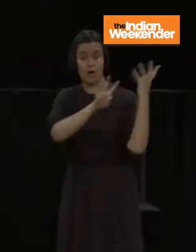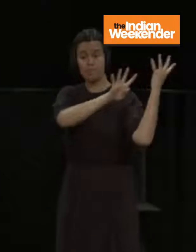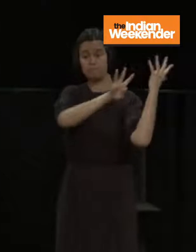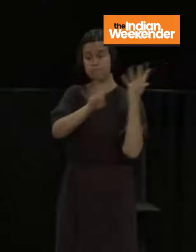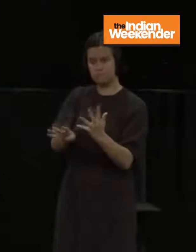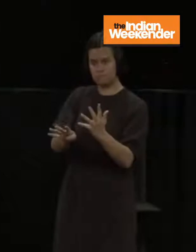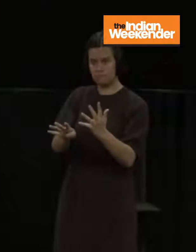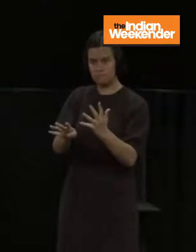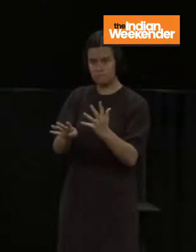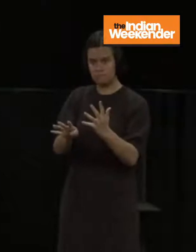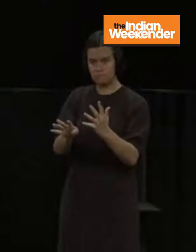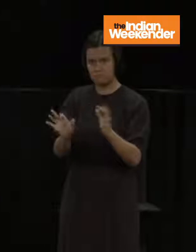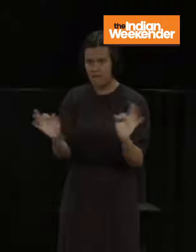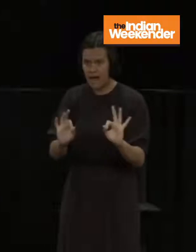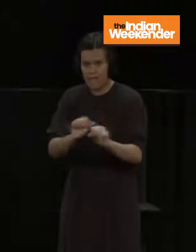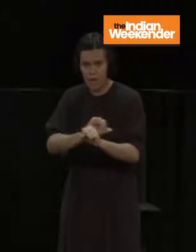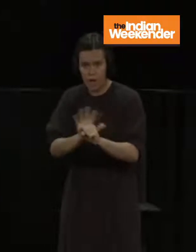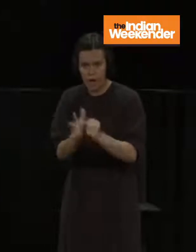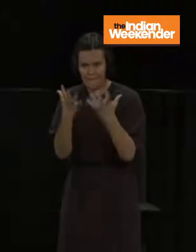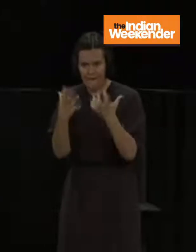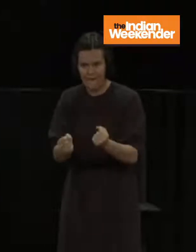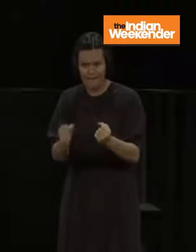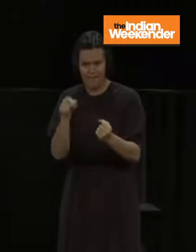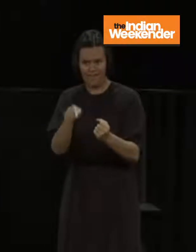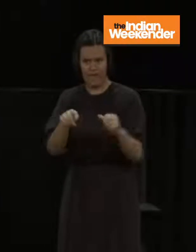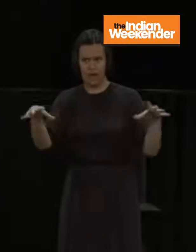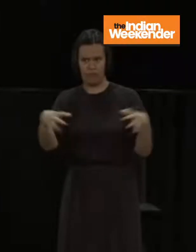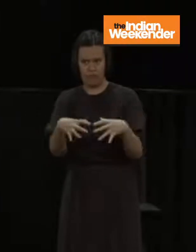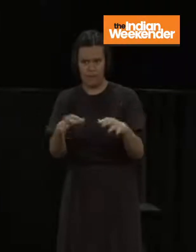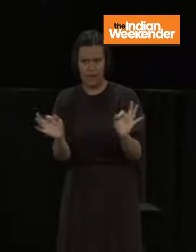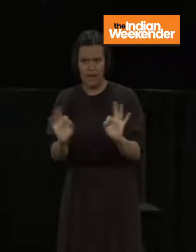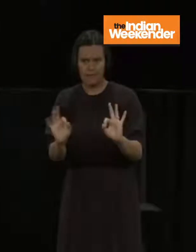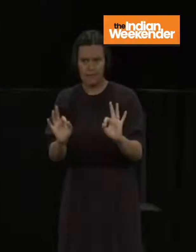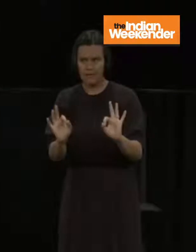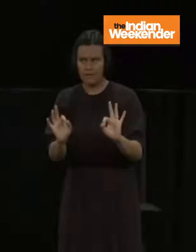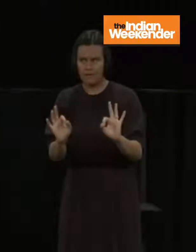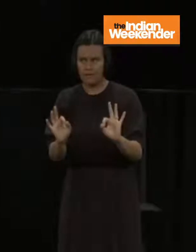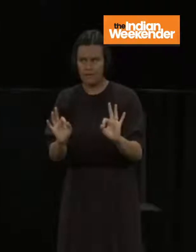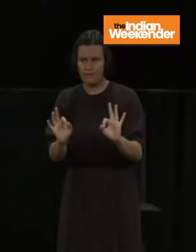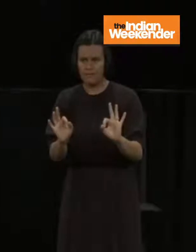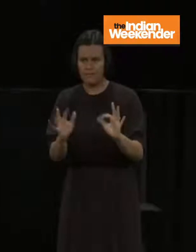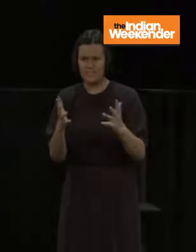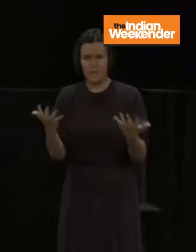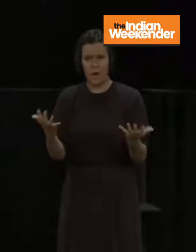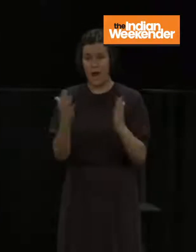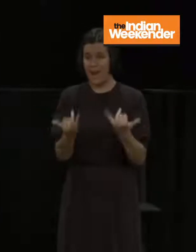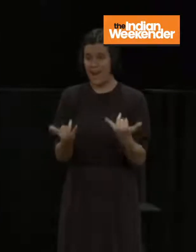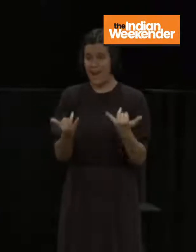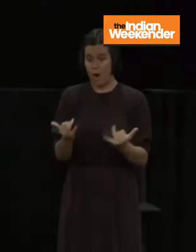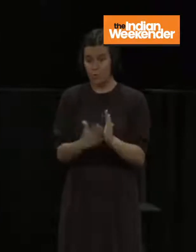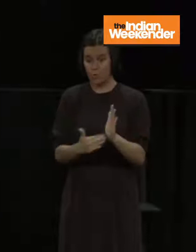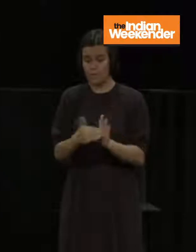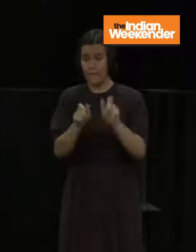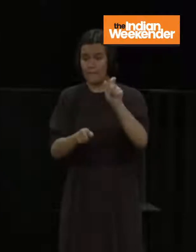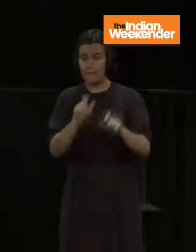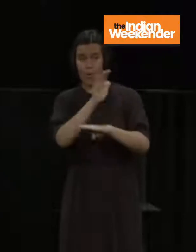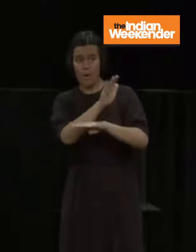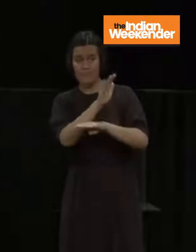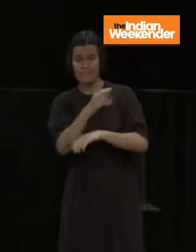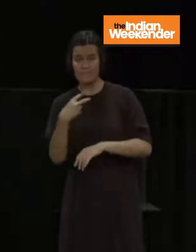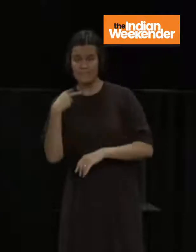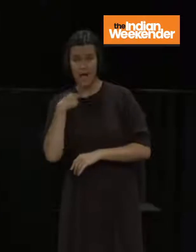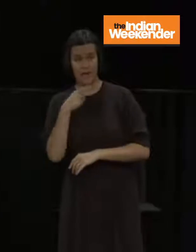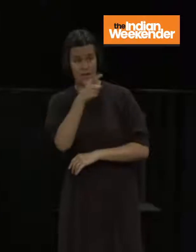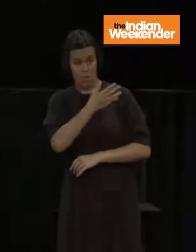COVID. Doesn't it seem cruel that this side of Christmas there are so many New Zealanders that want to come home and